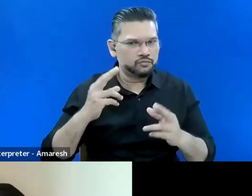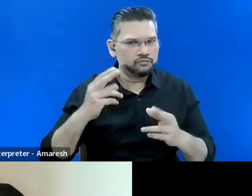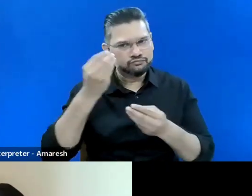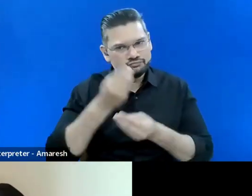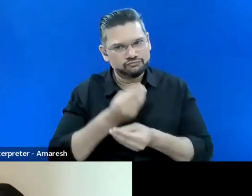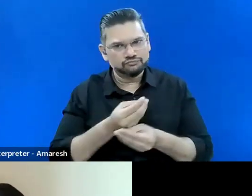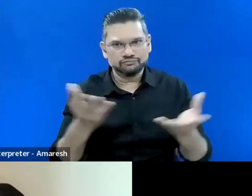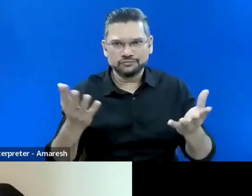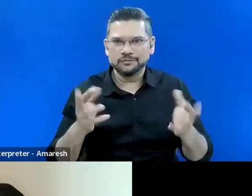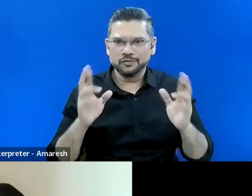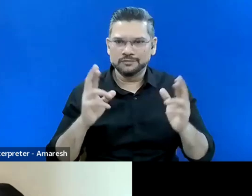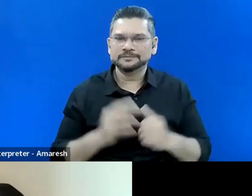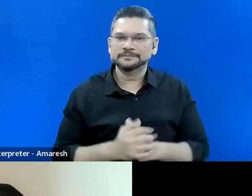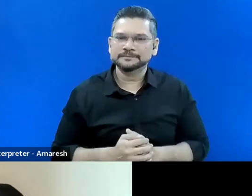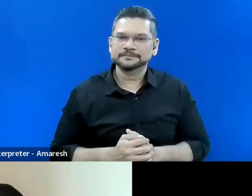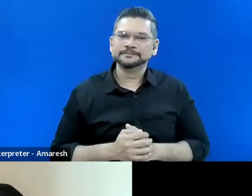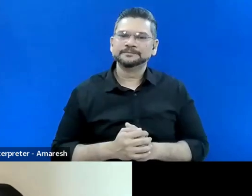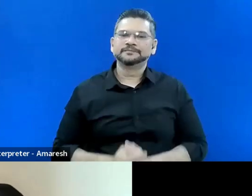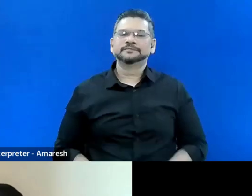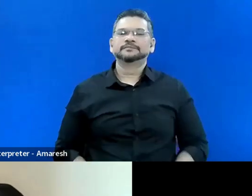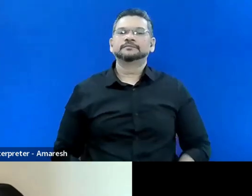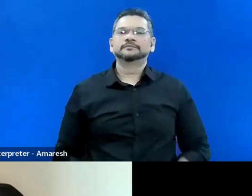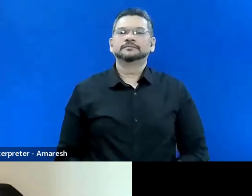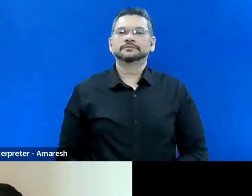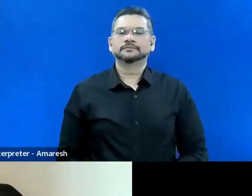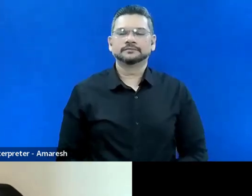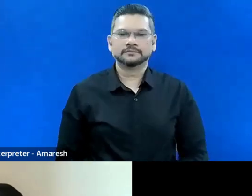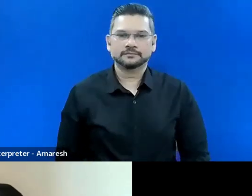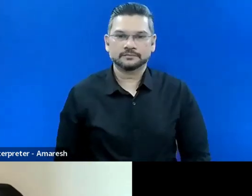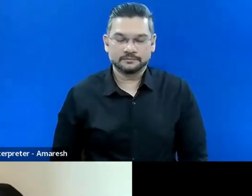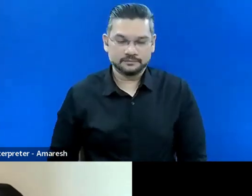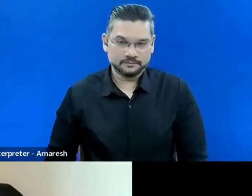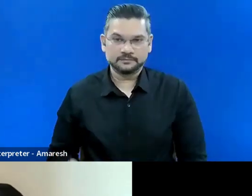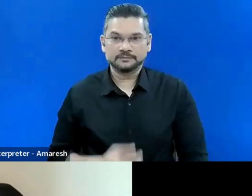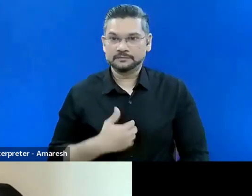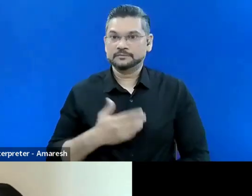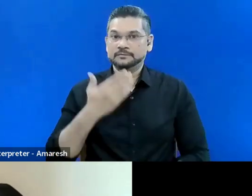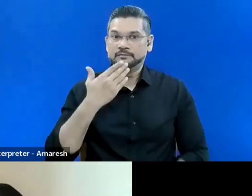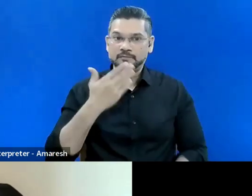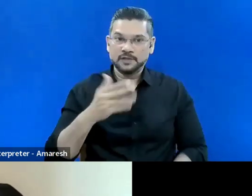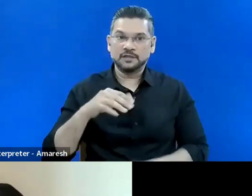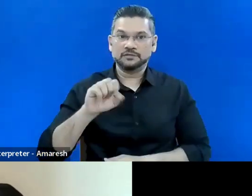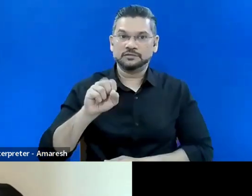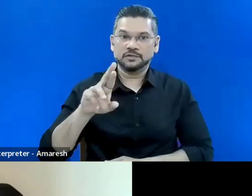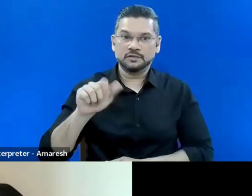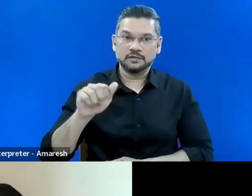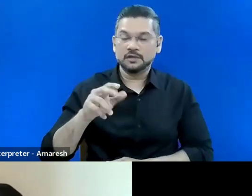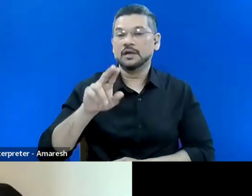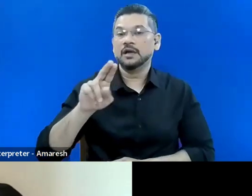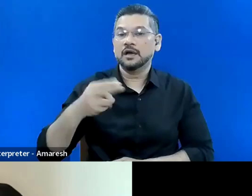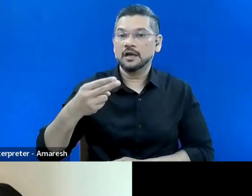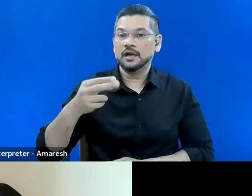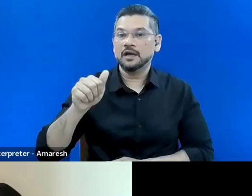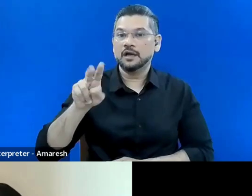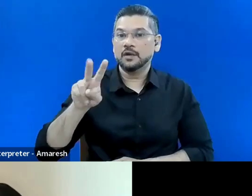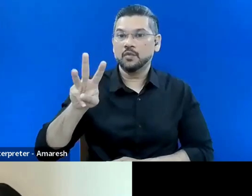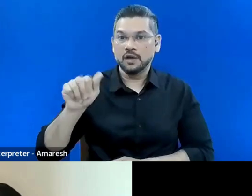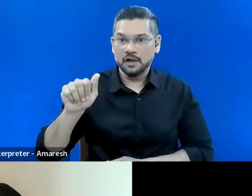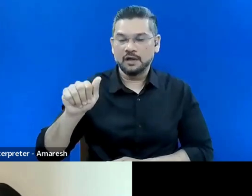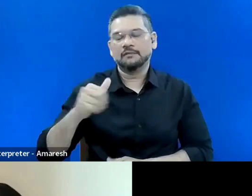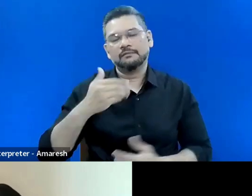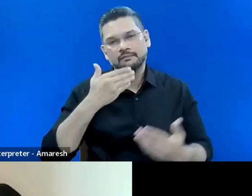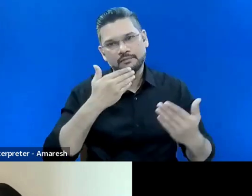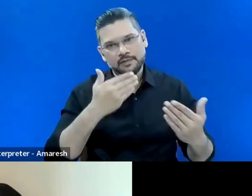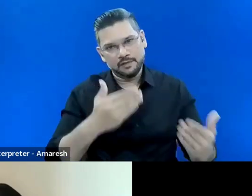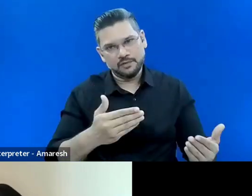Awa, thank you so much for your wonderful submission and how we can include women